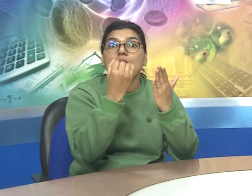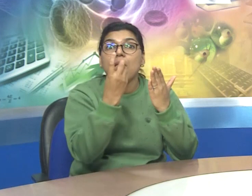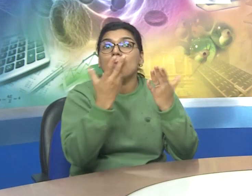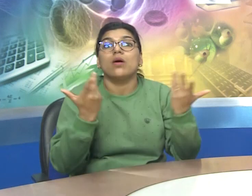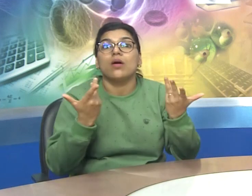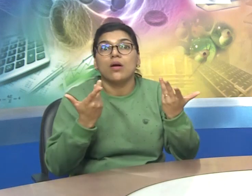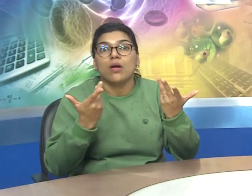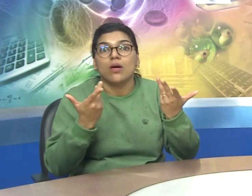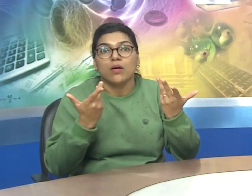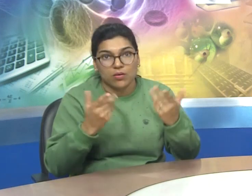you can see the word